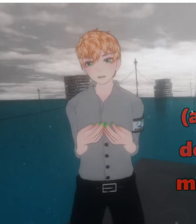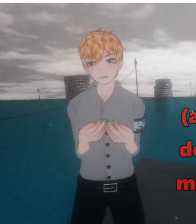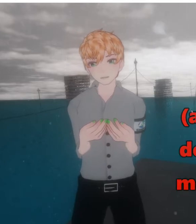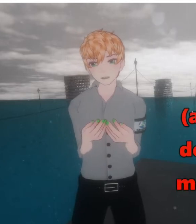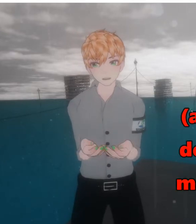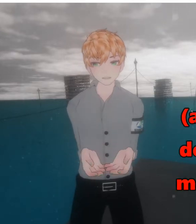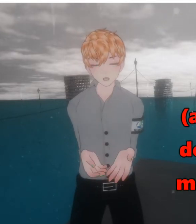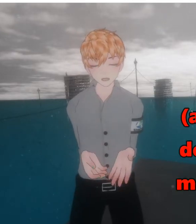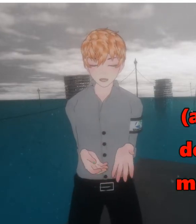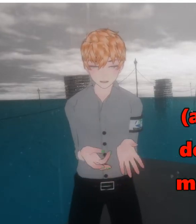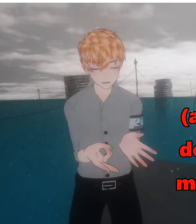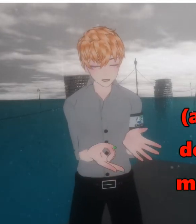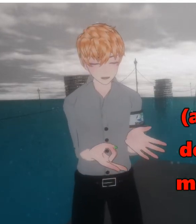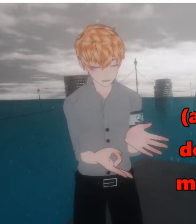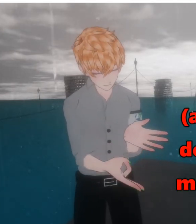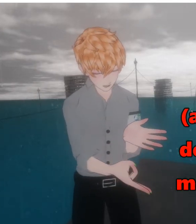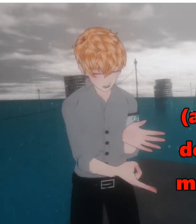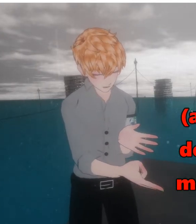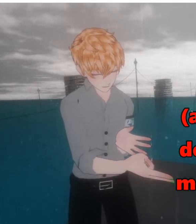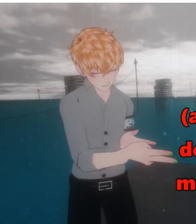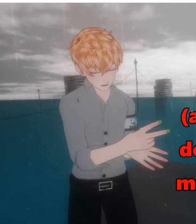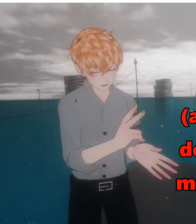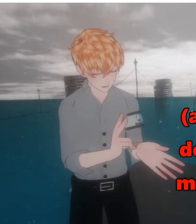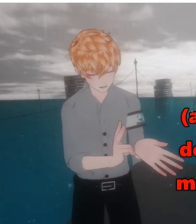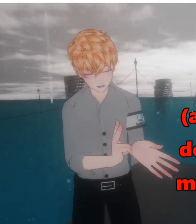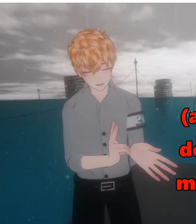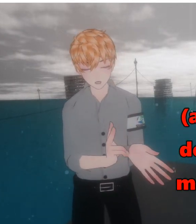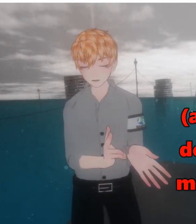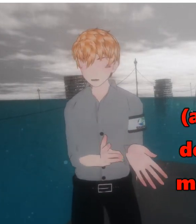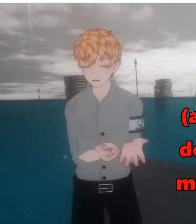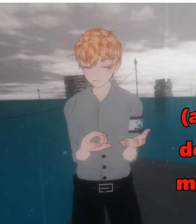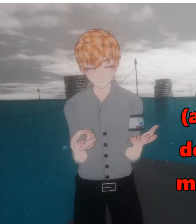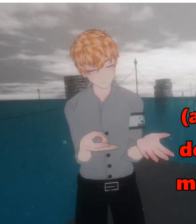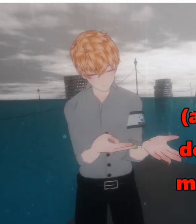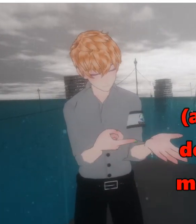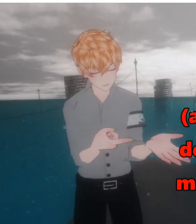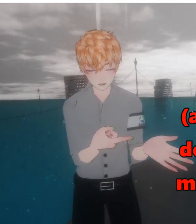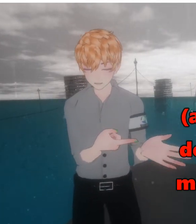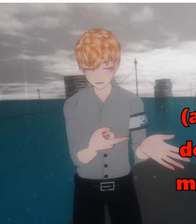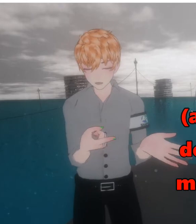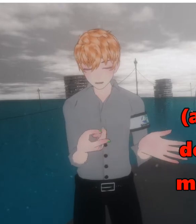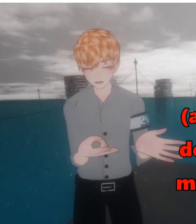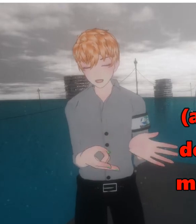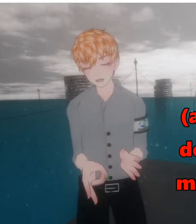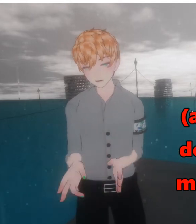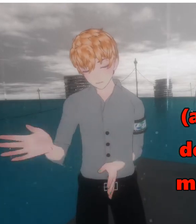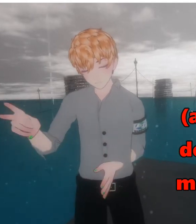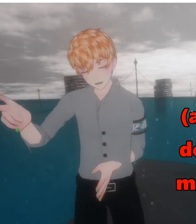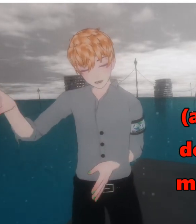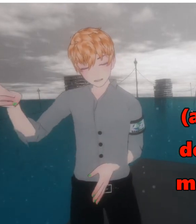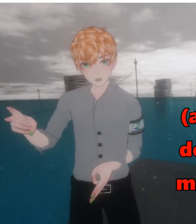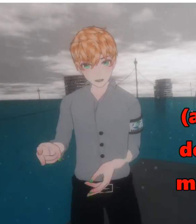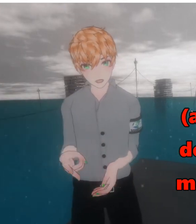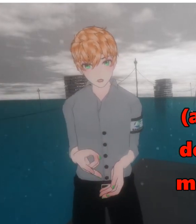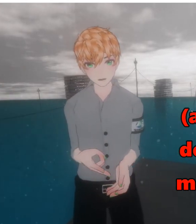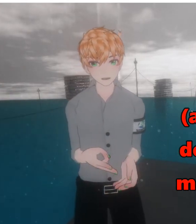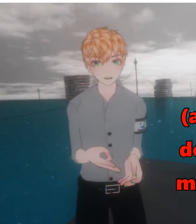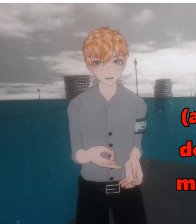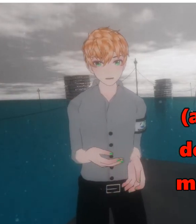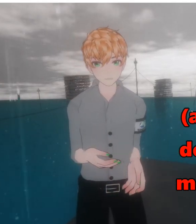And so like I explained, do you understand this one? And he's like, what's that? So I spell it out with a pen. I'm